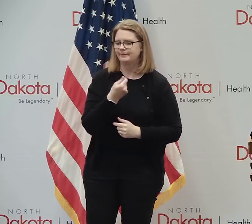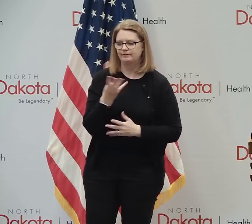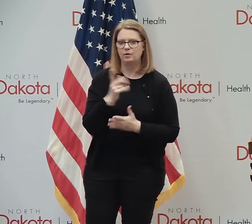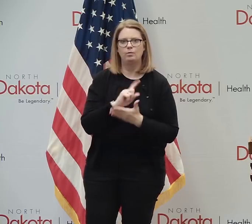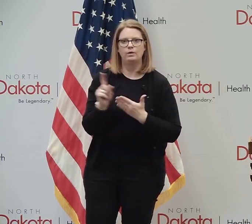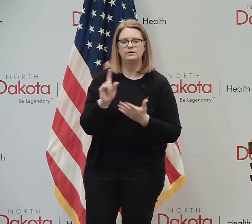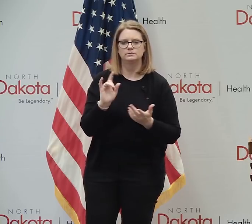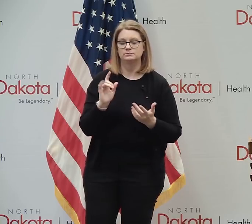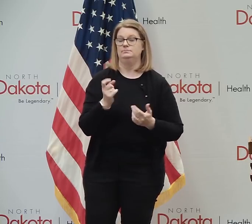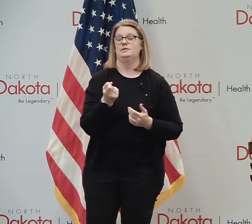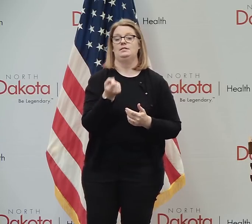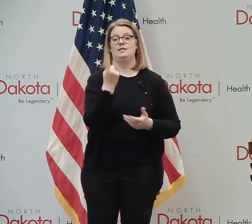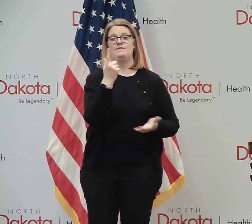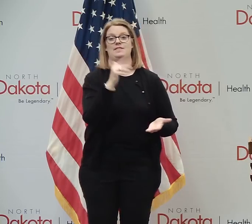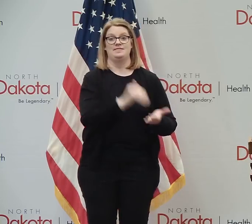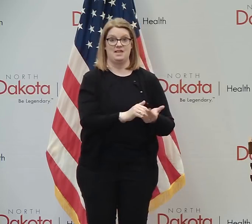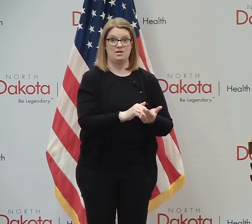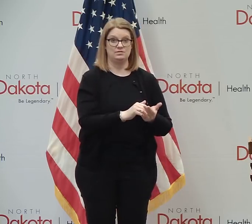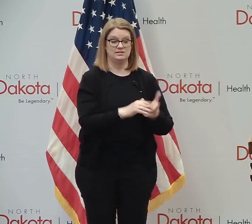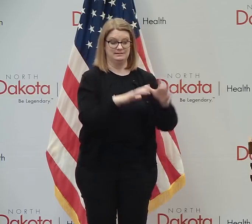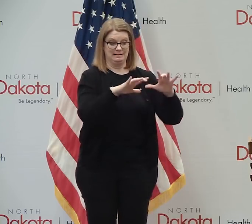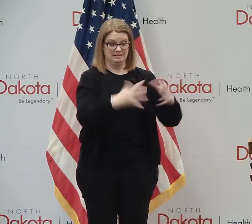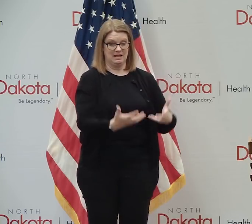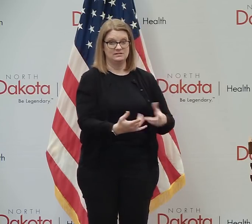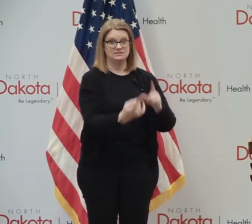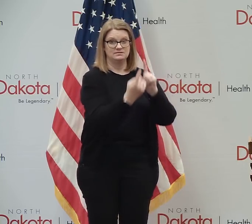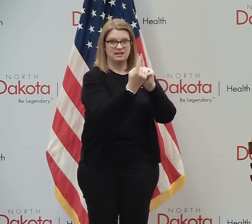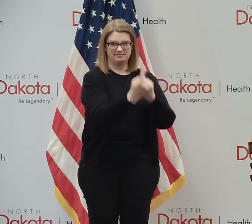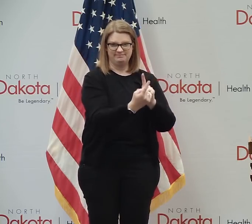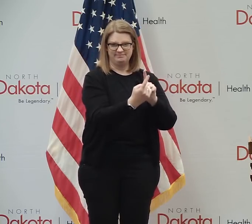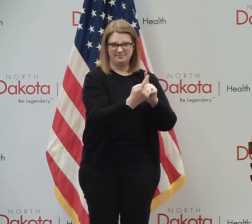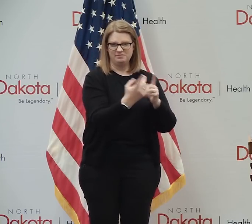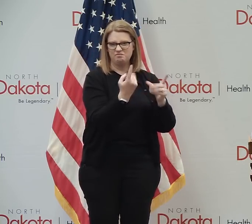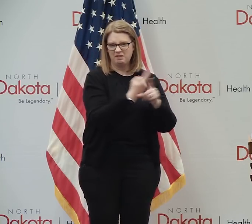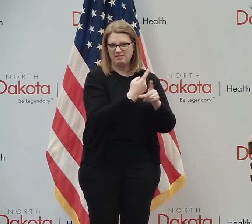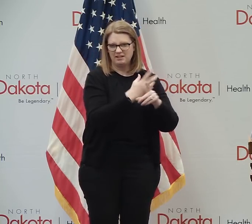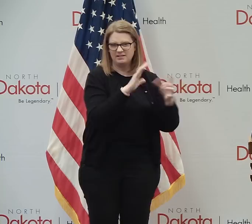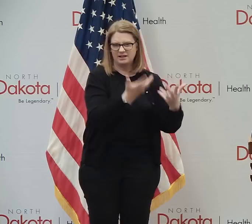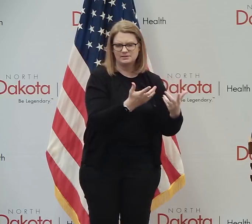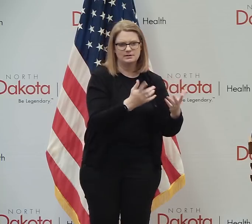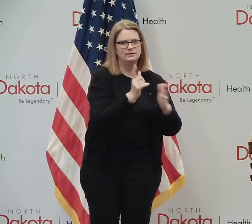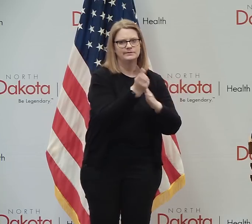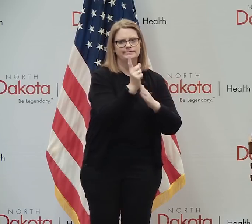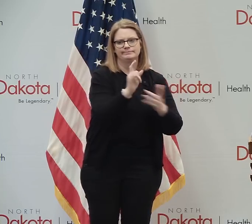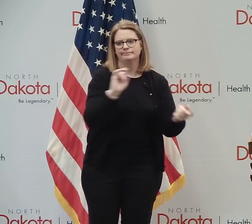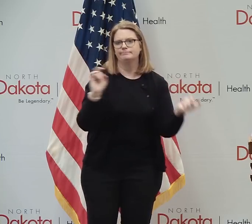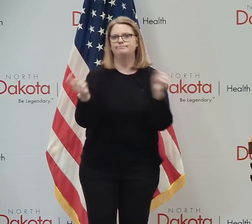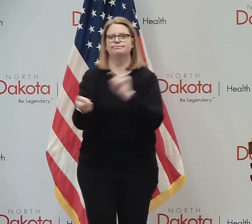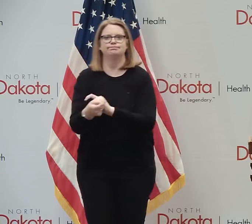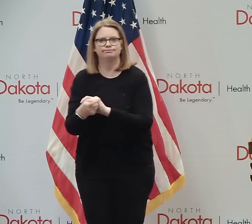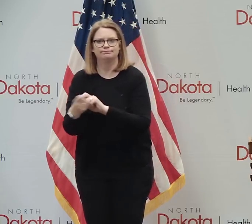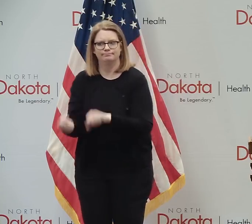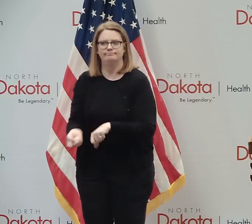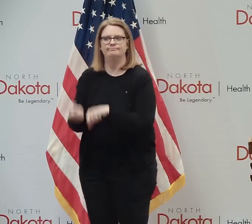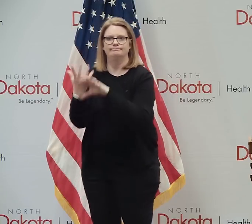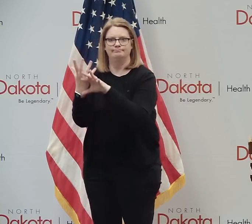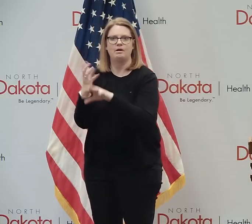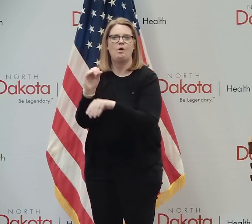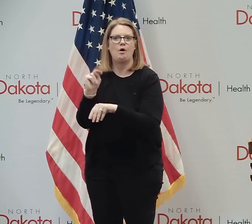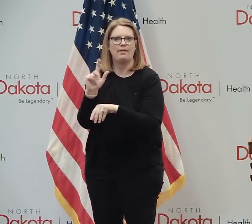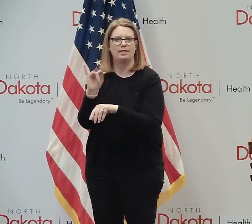transition 11,000 face-to-face courses to alternative delivery formats, primarily